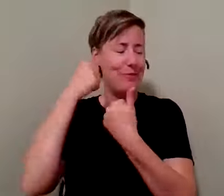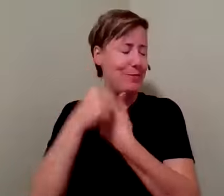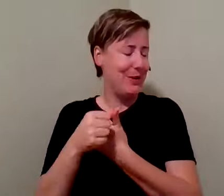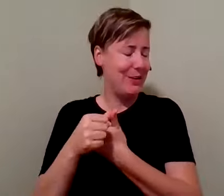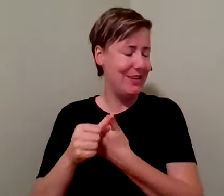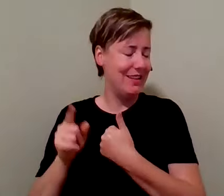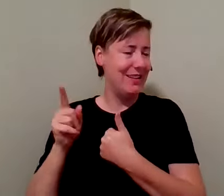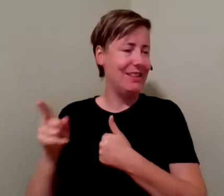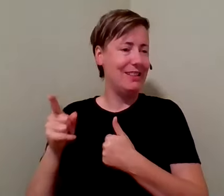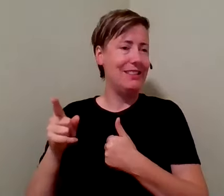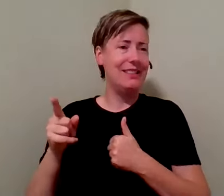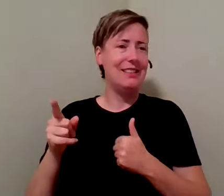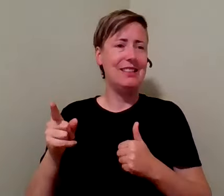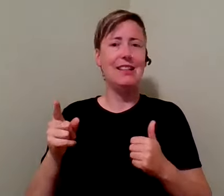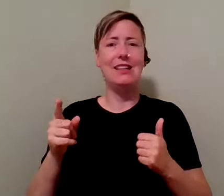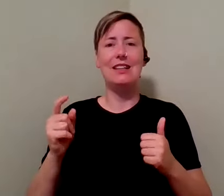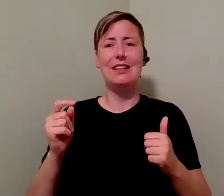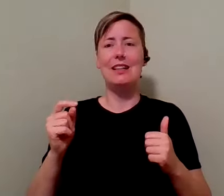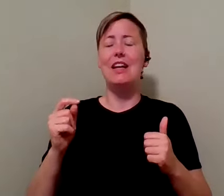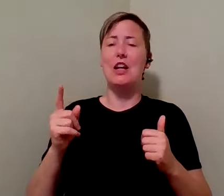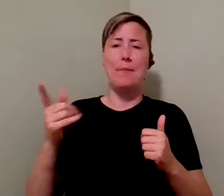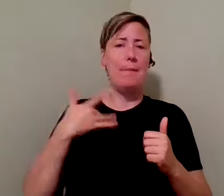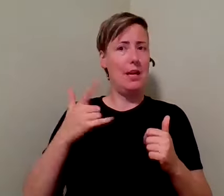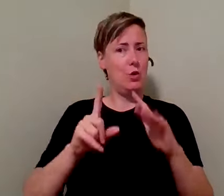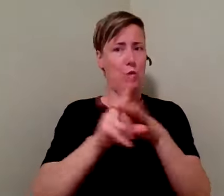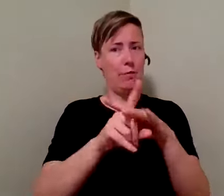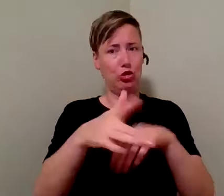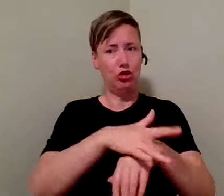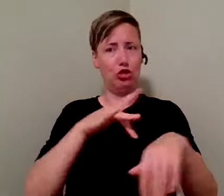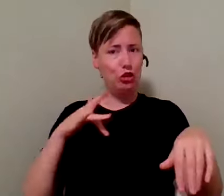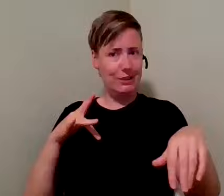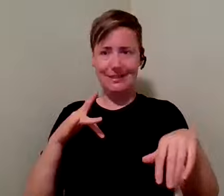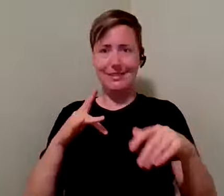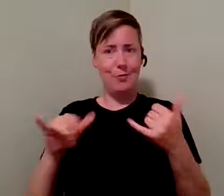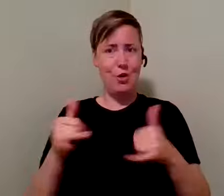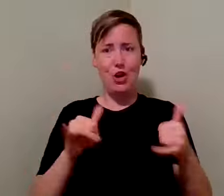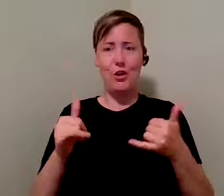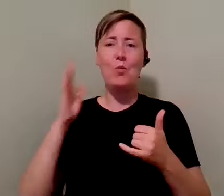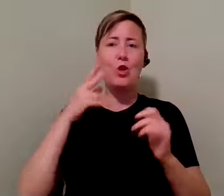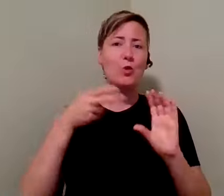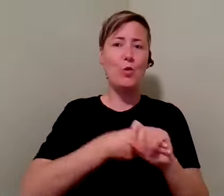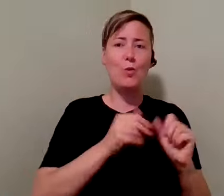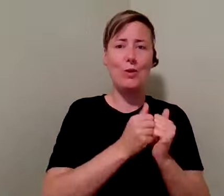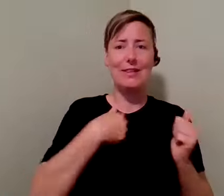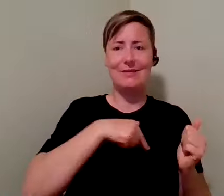he would show up early for parties, and he would come to the back room where we kids were hanging out. And he would tell these